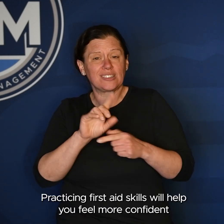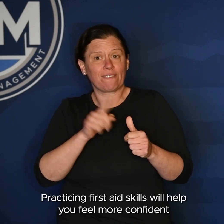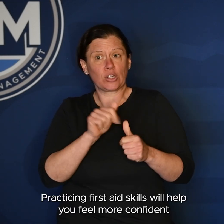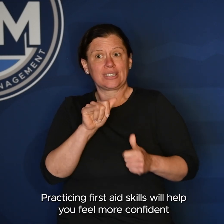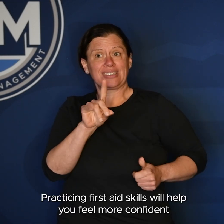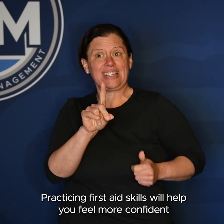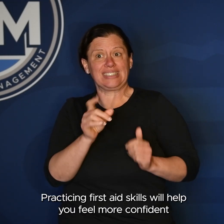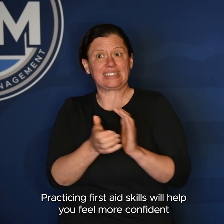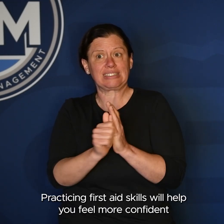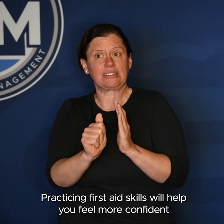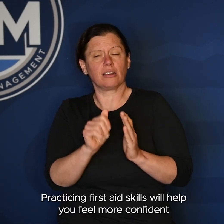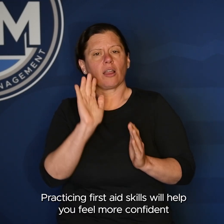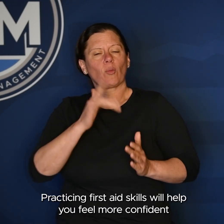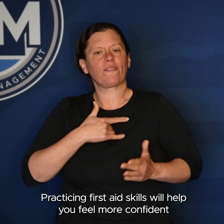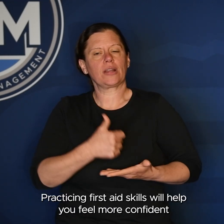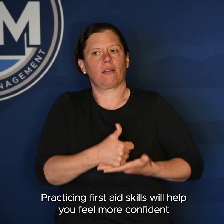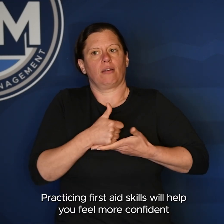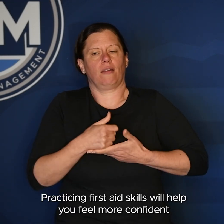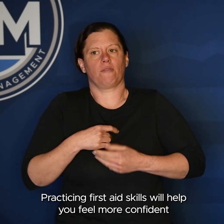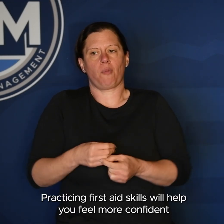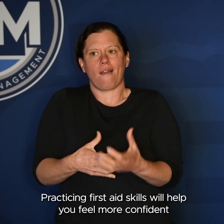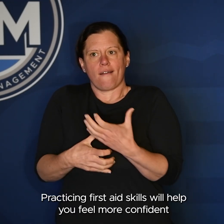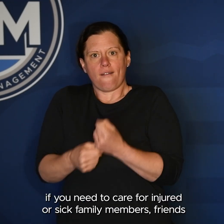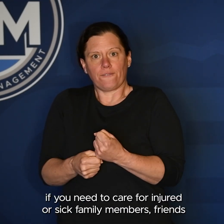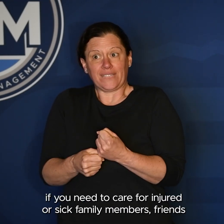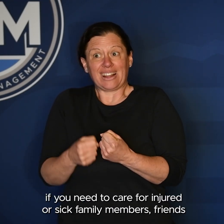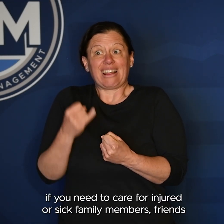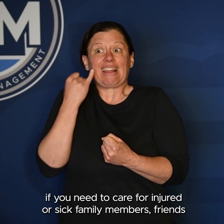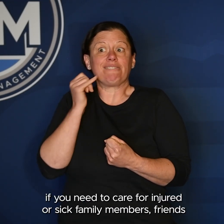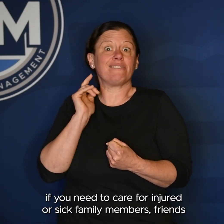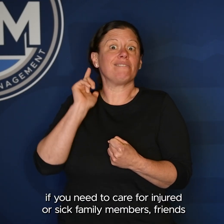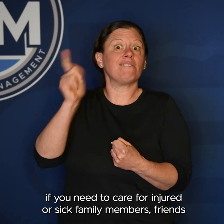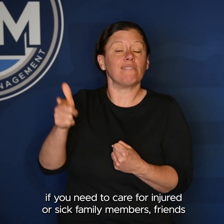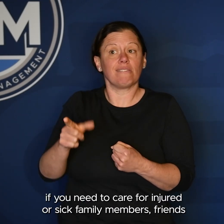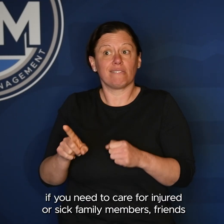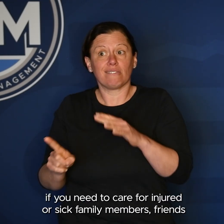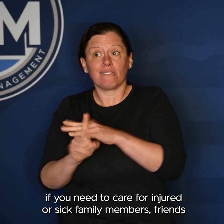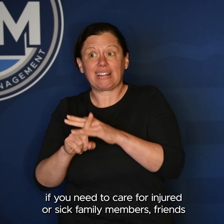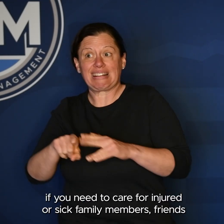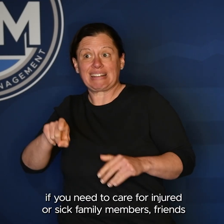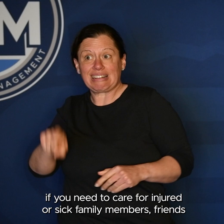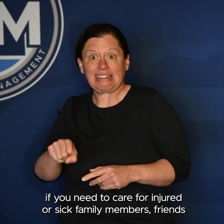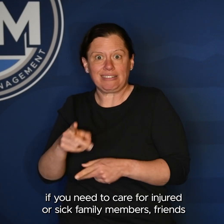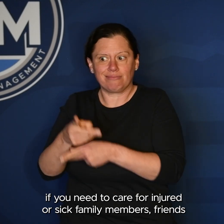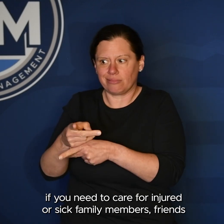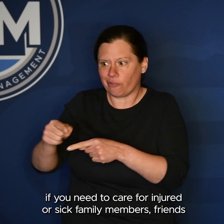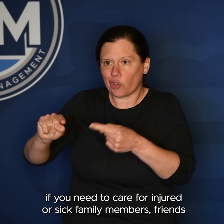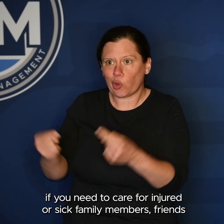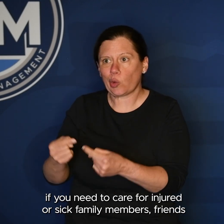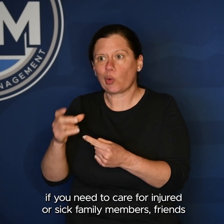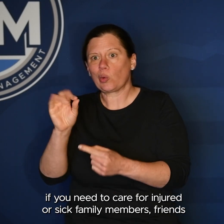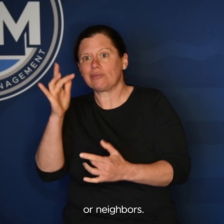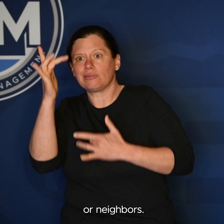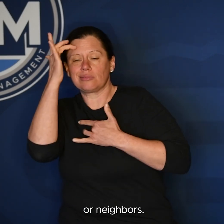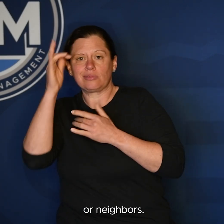Practicing first aid skills will help you feel more confident if you need to care for injured or sick family members, friends, or